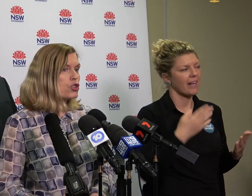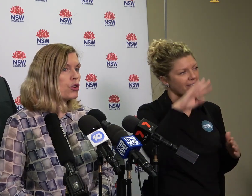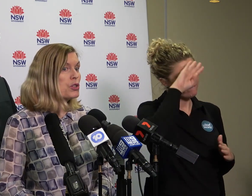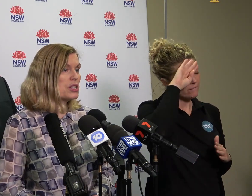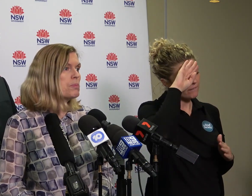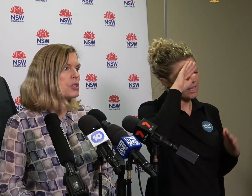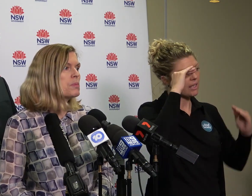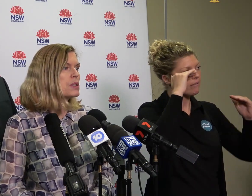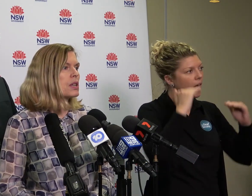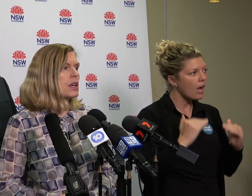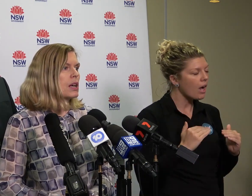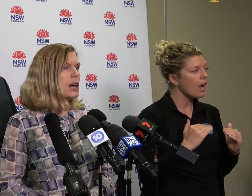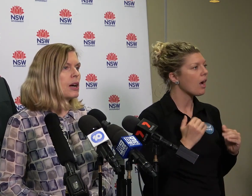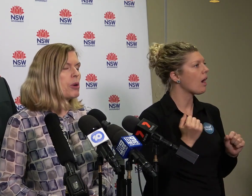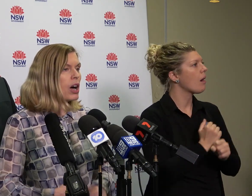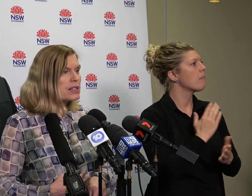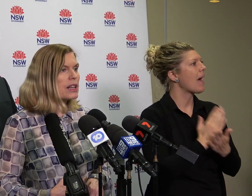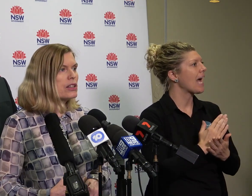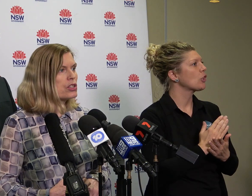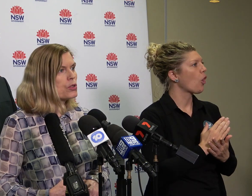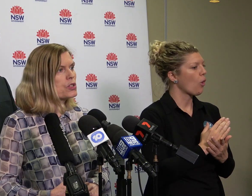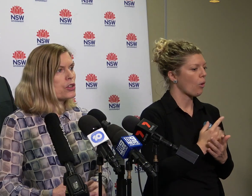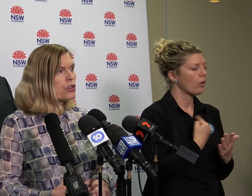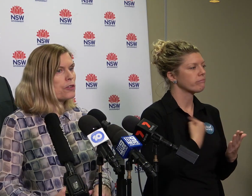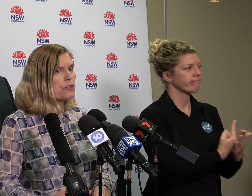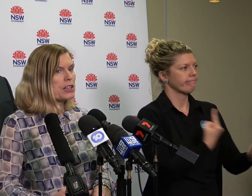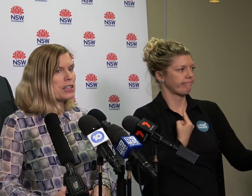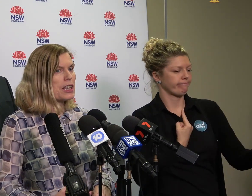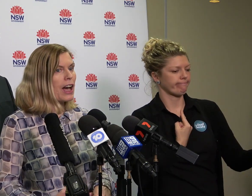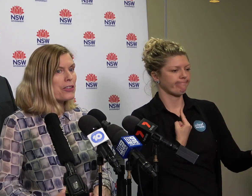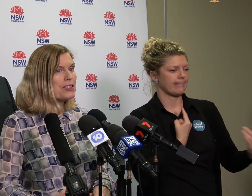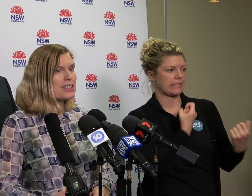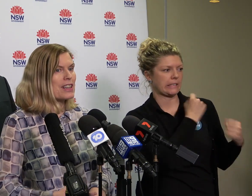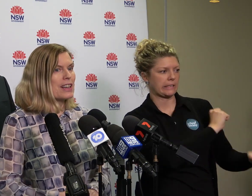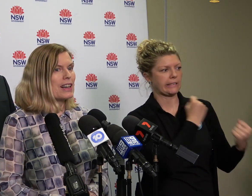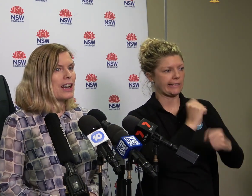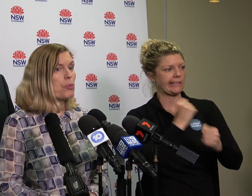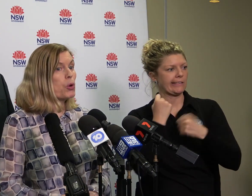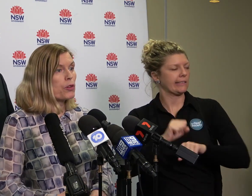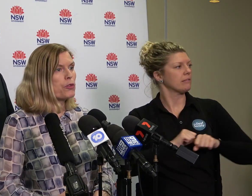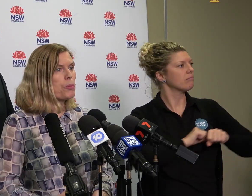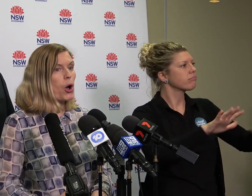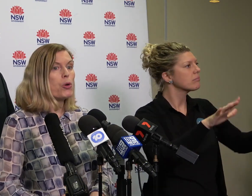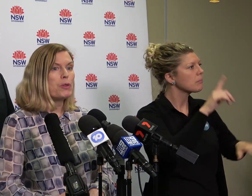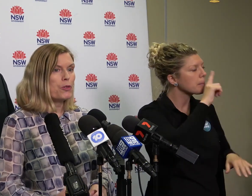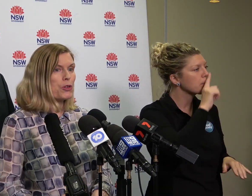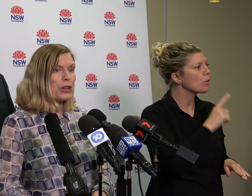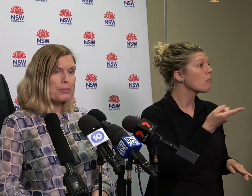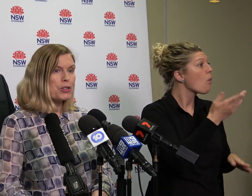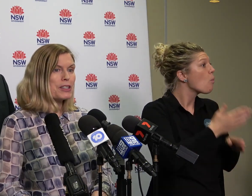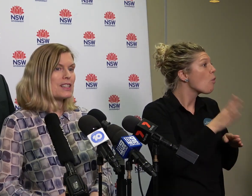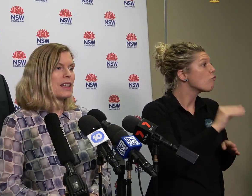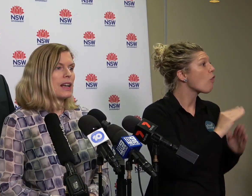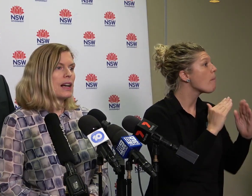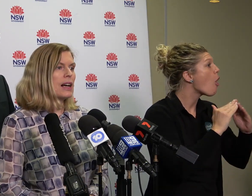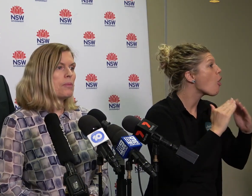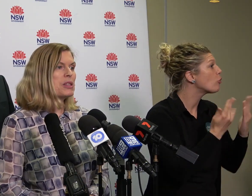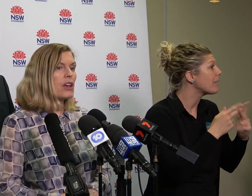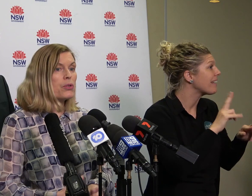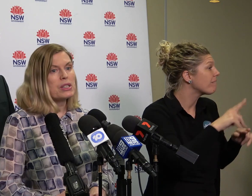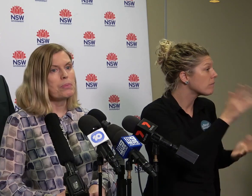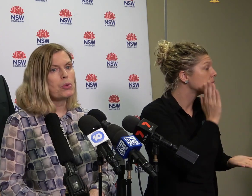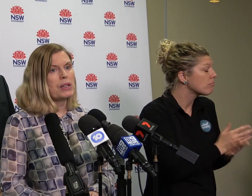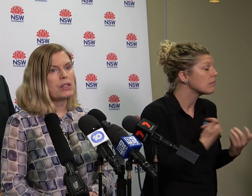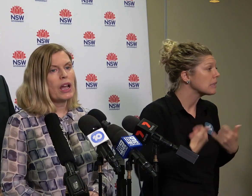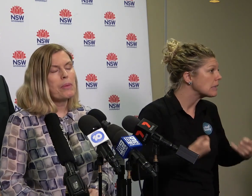fever, control your symptoms, isolate yourself so you're not infecting others, work from home if you feel up to it.